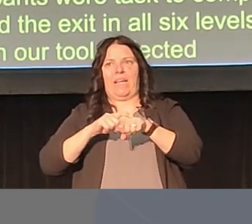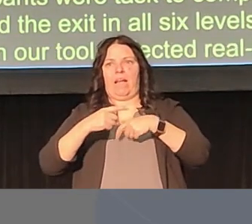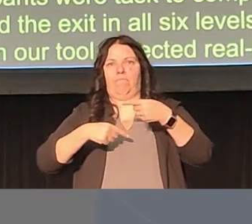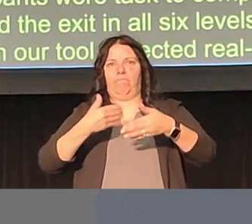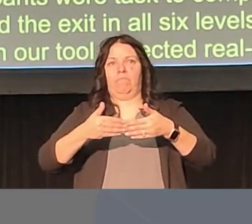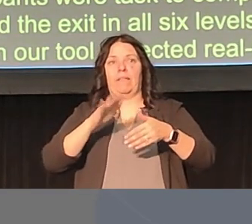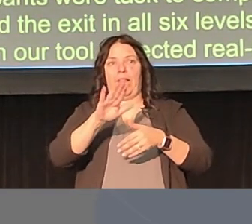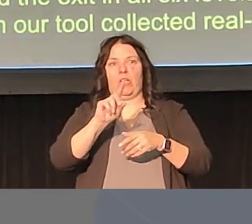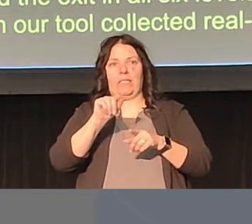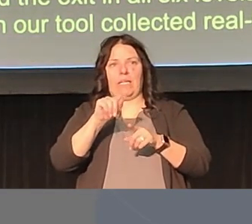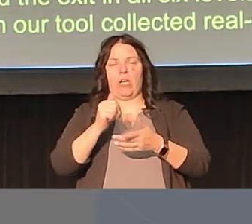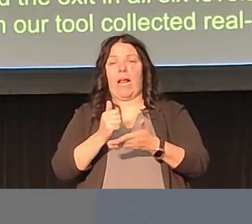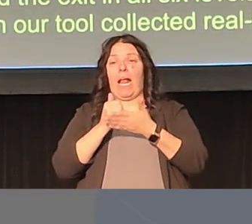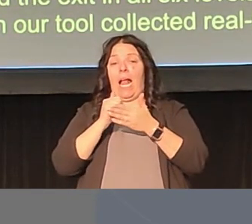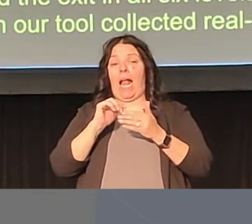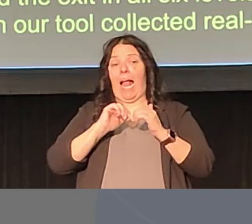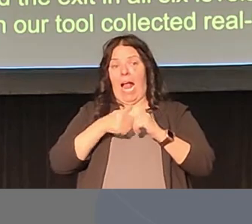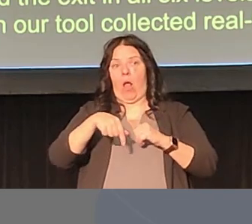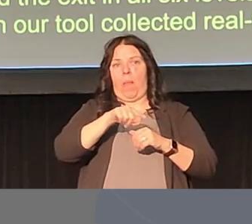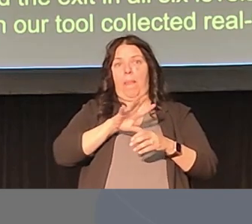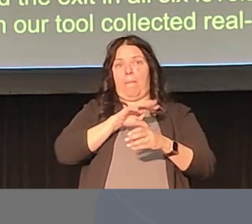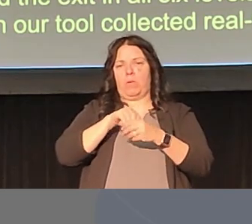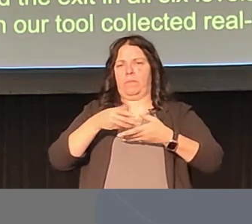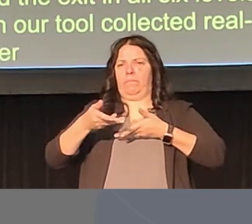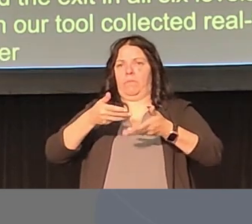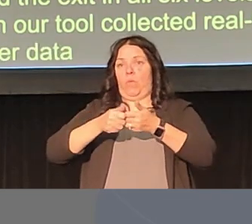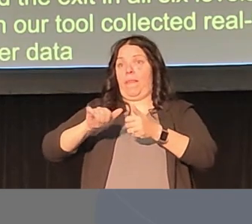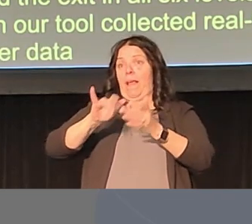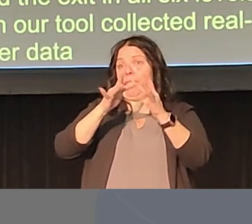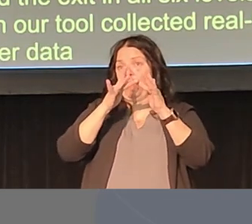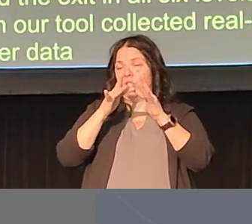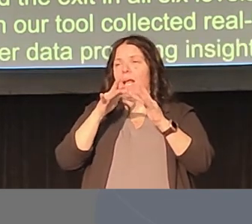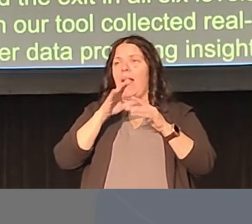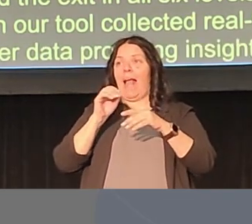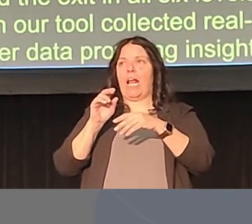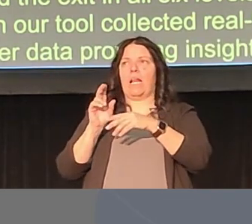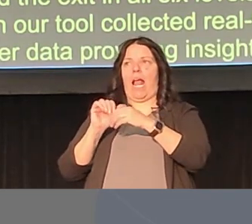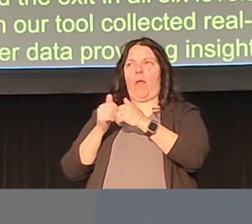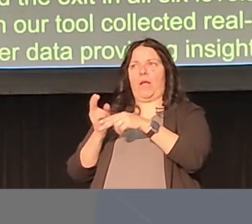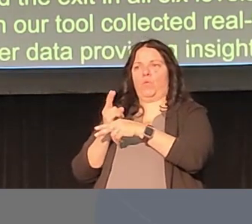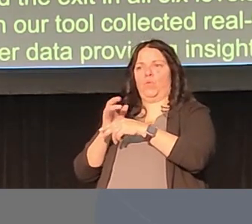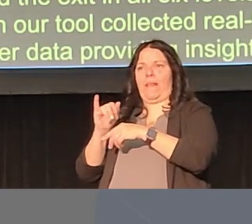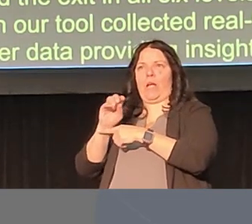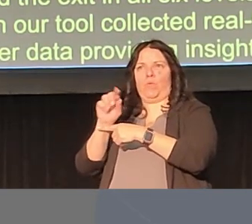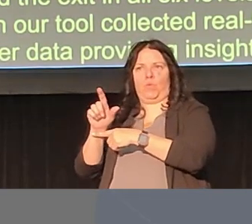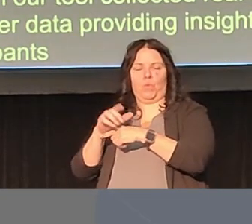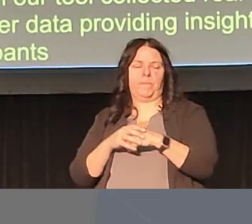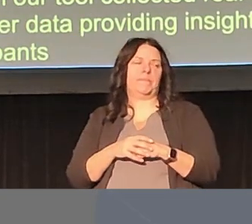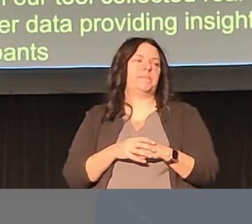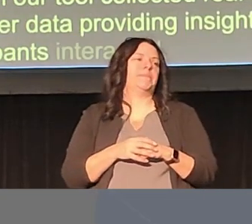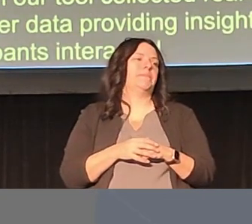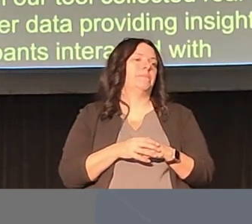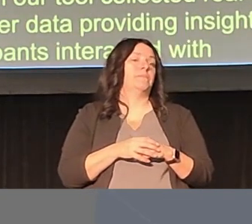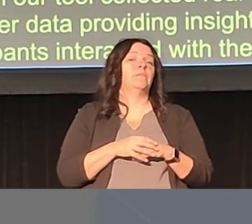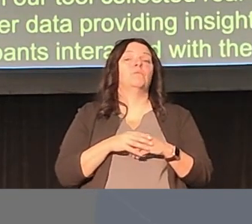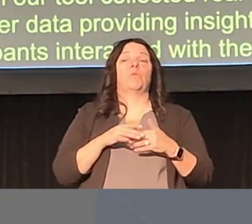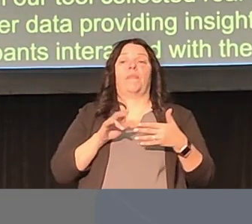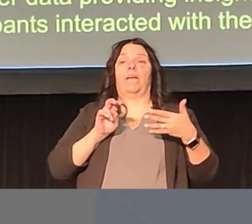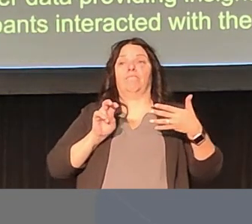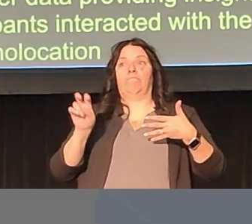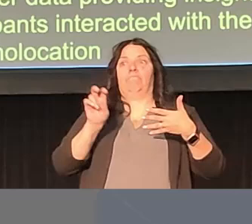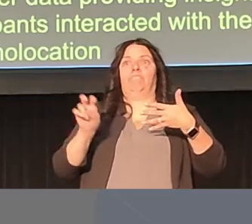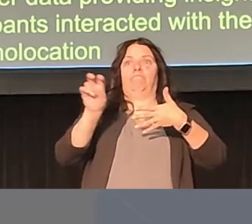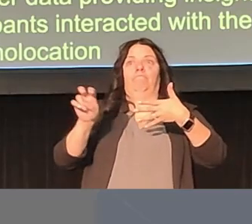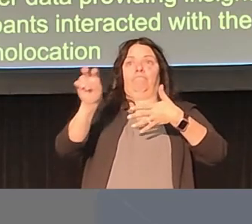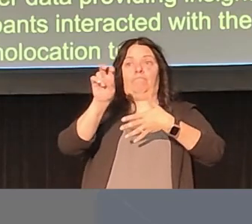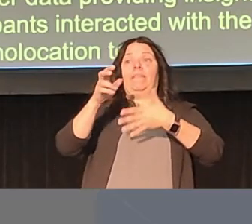how participants interacted with the virtual environment and the echolocation tool. So after completing the levels,